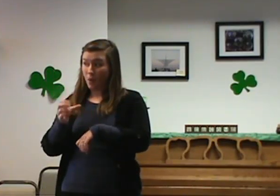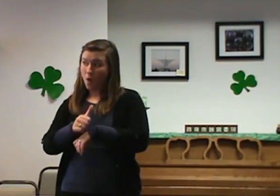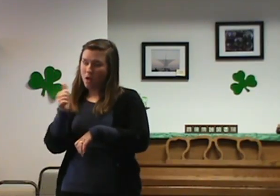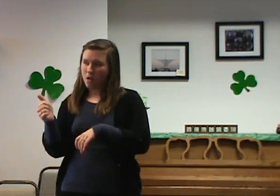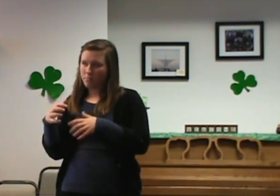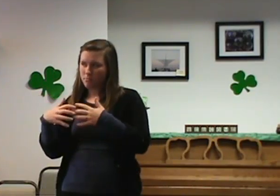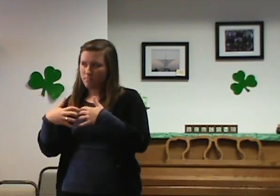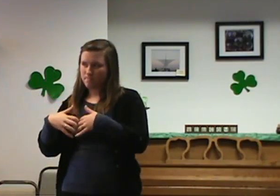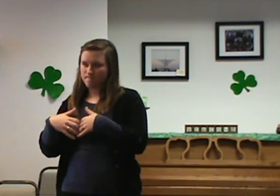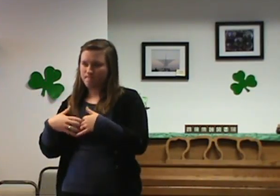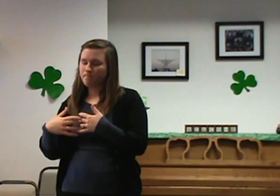And then the second.